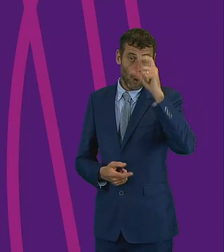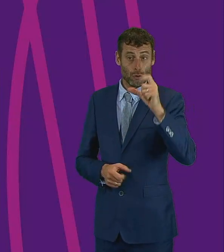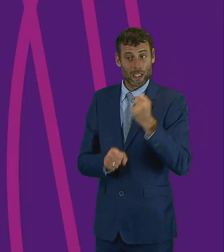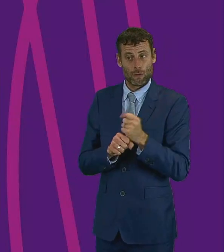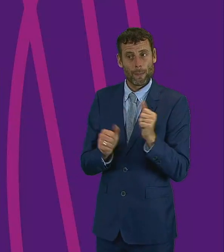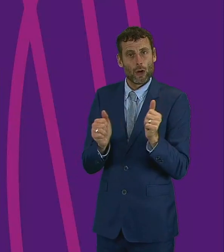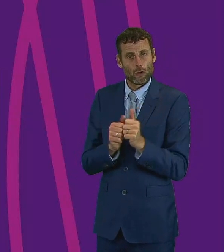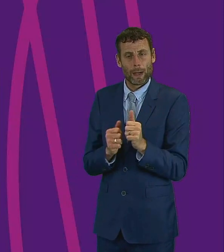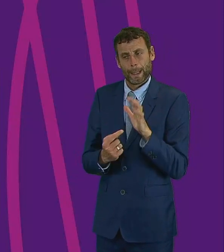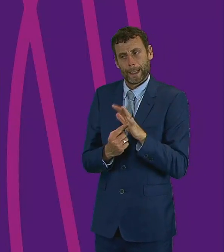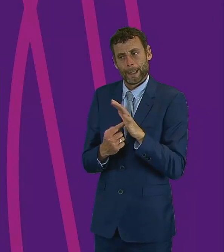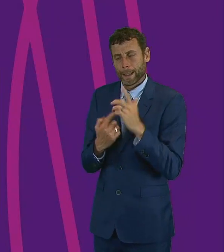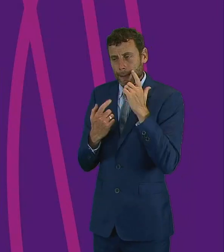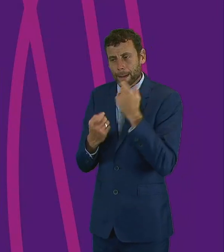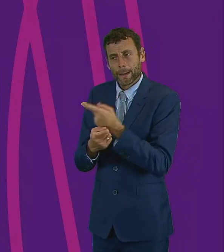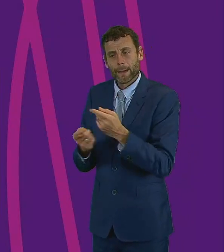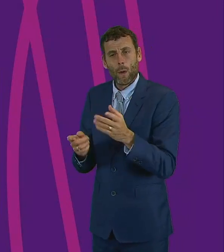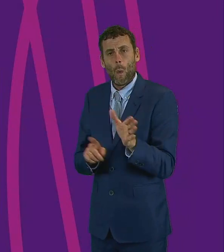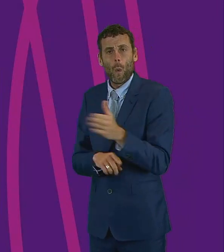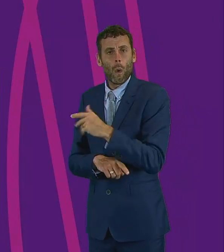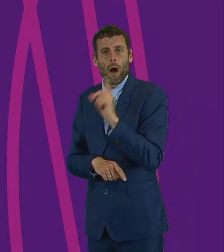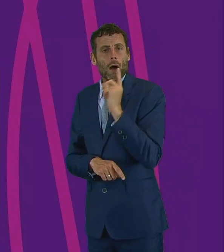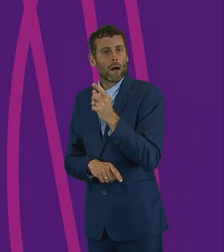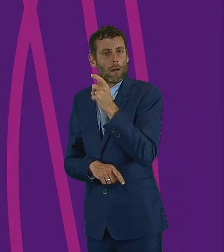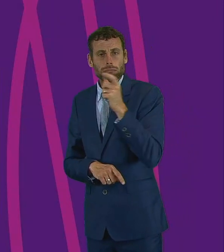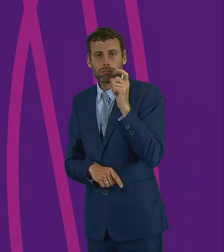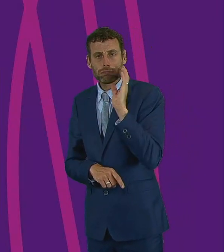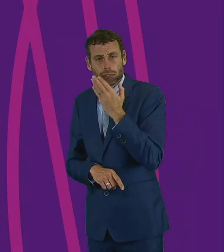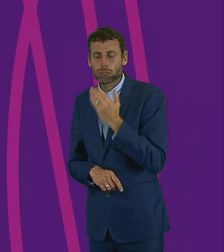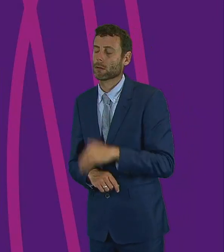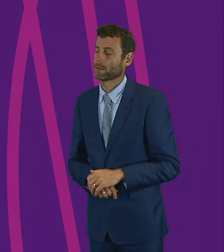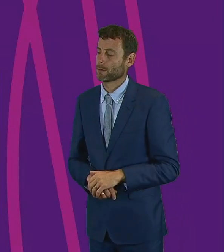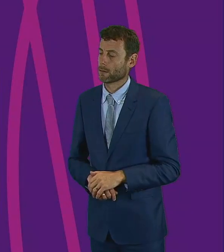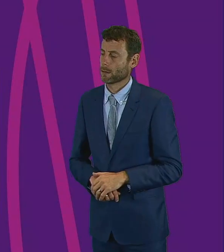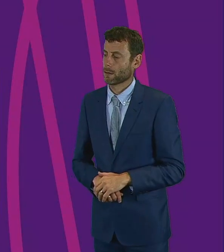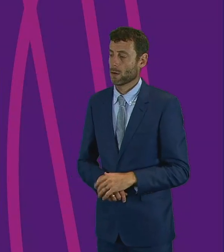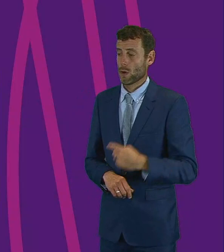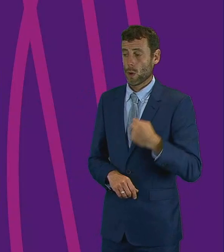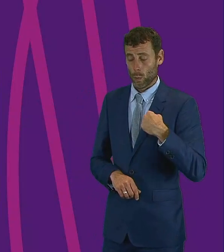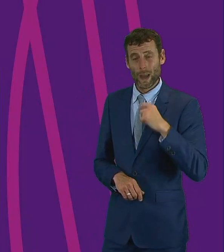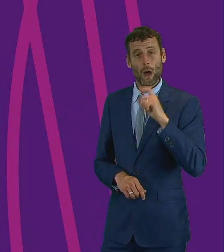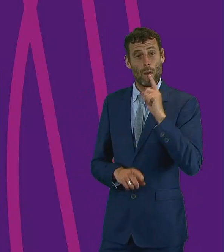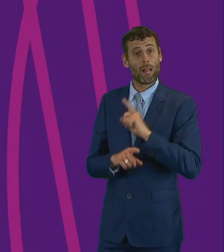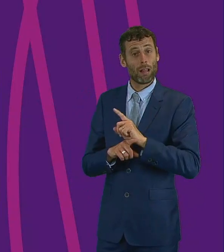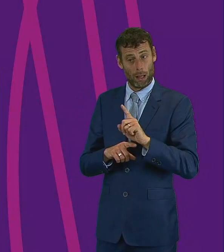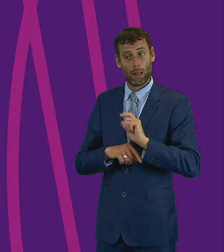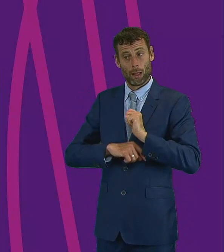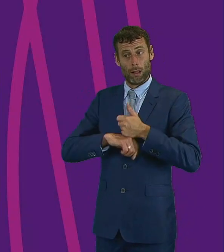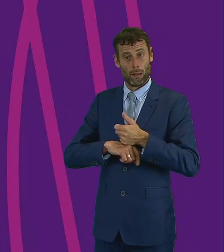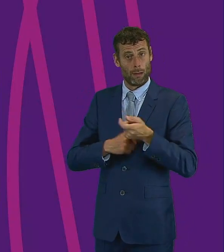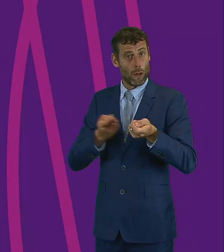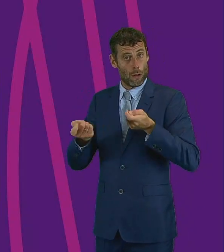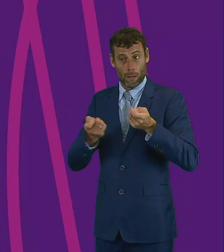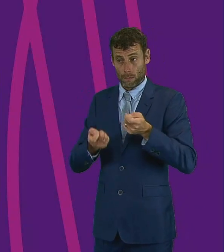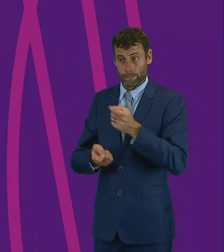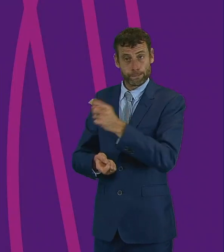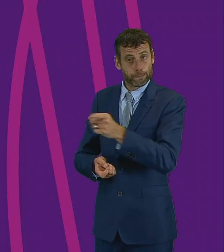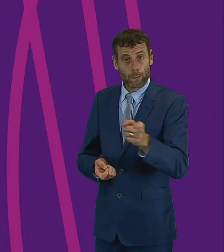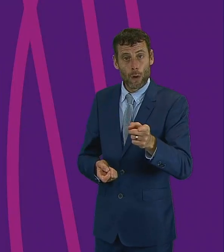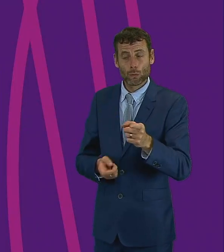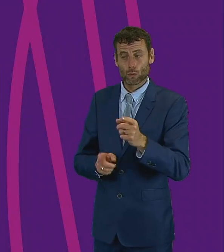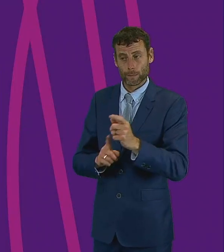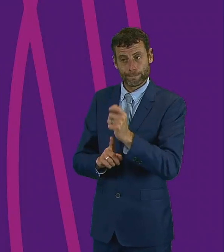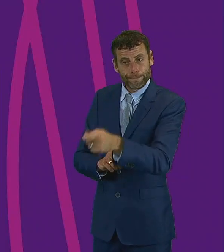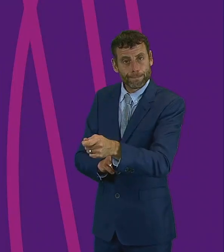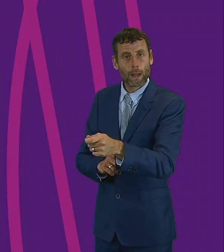that. Fundamentally here, we can and we will have enforcement regimes in place, but all of us have a duty here to do